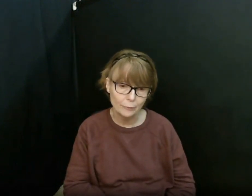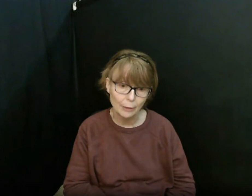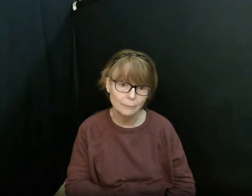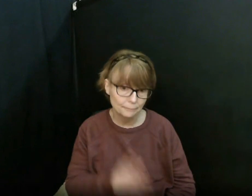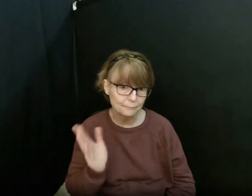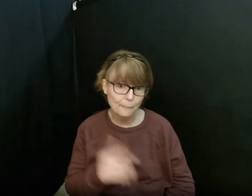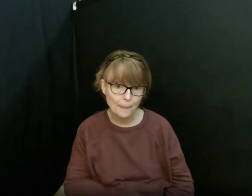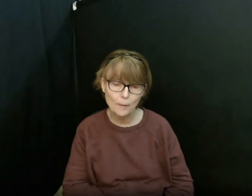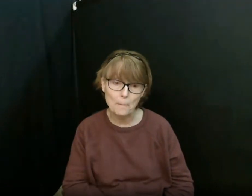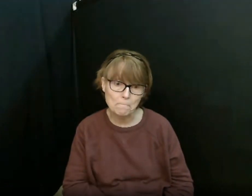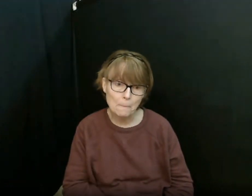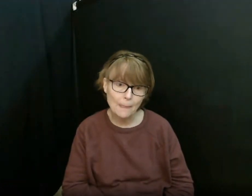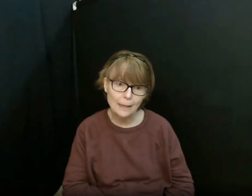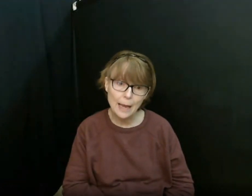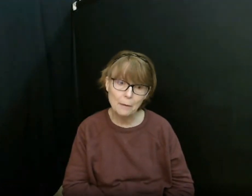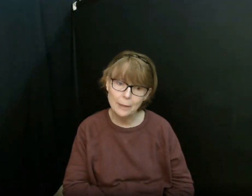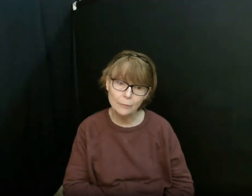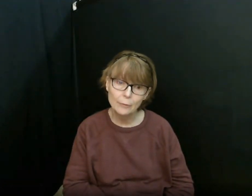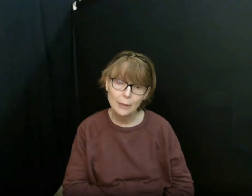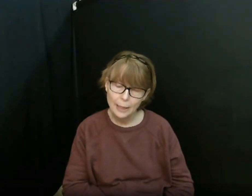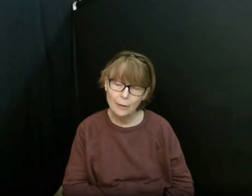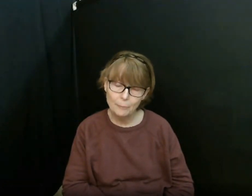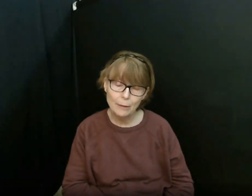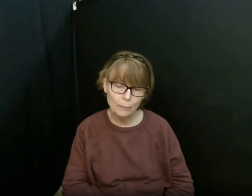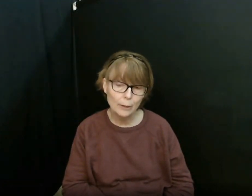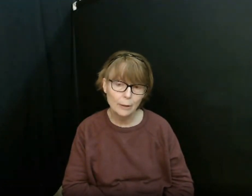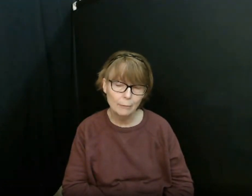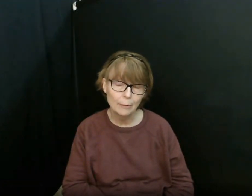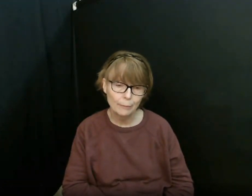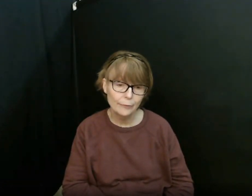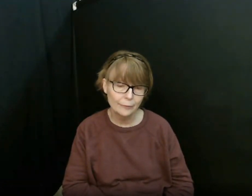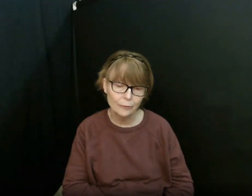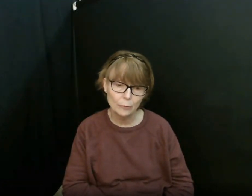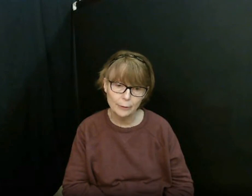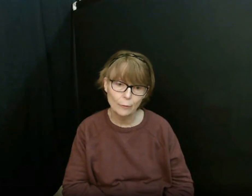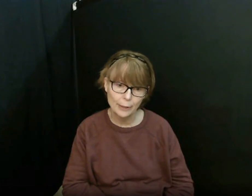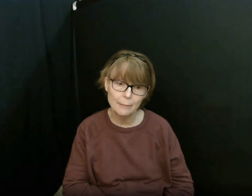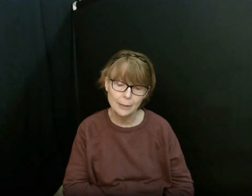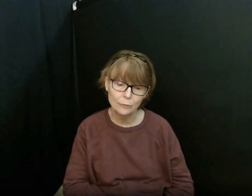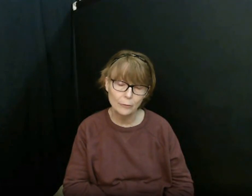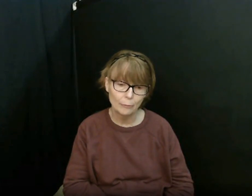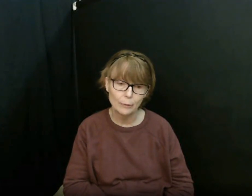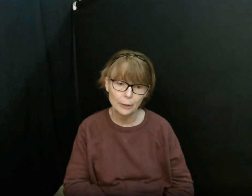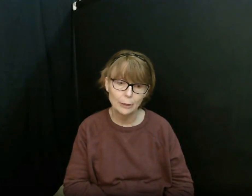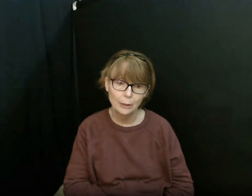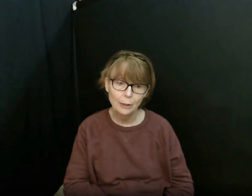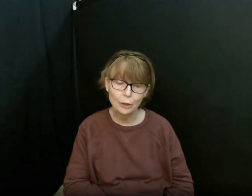again. Good for him. So I'm yeah, so glad to hear it's that. been a real success story for him. He's just a really good